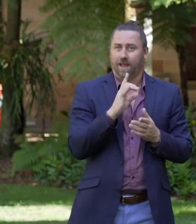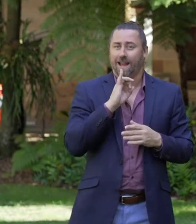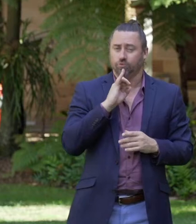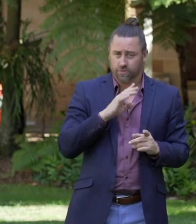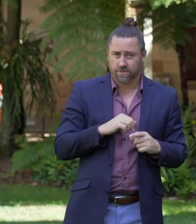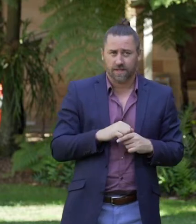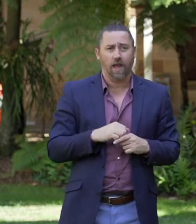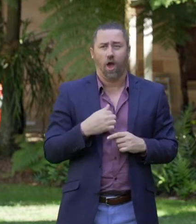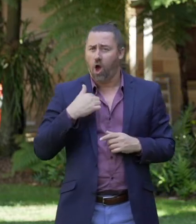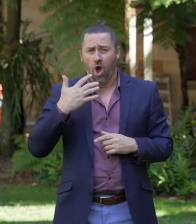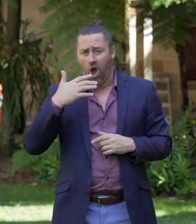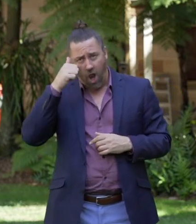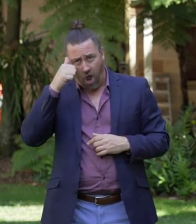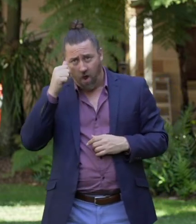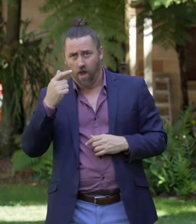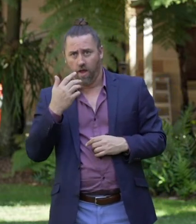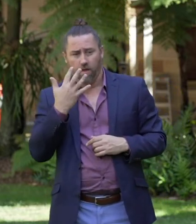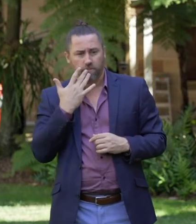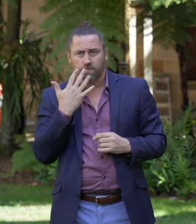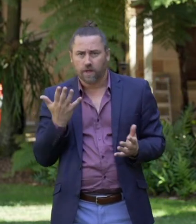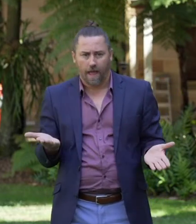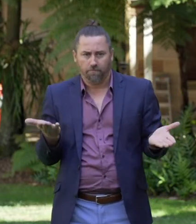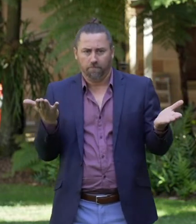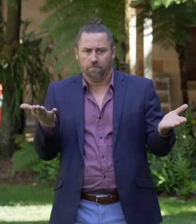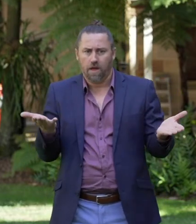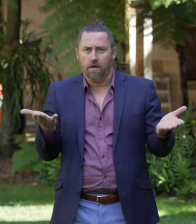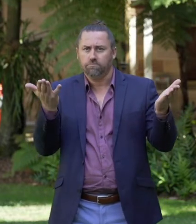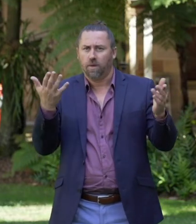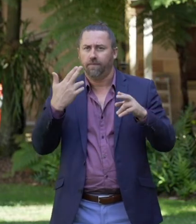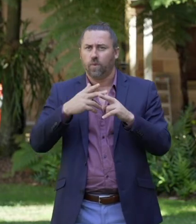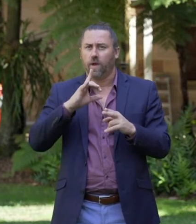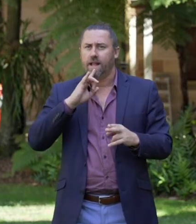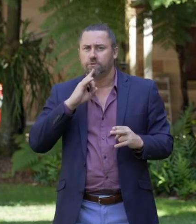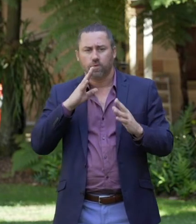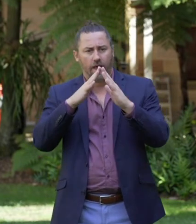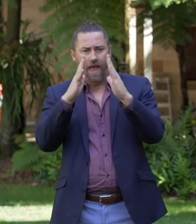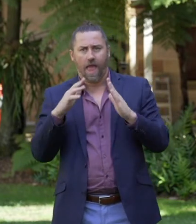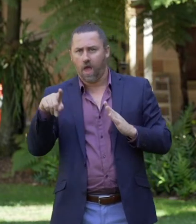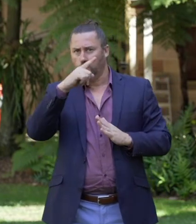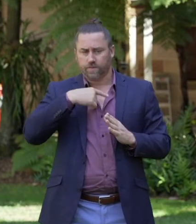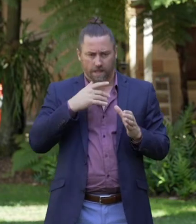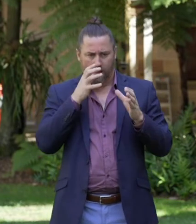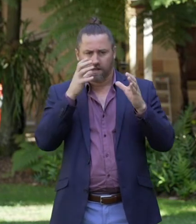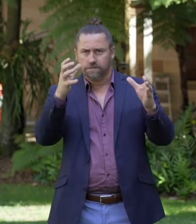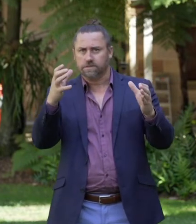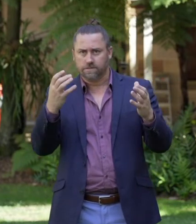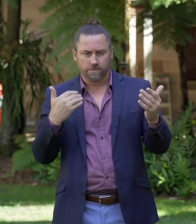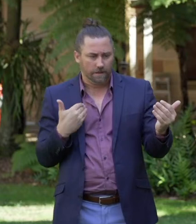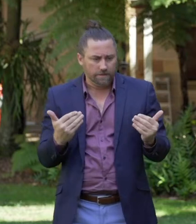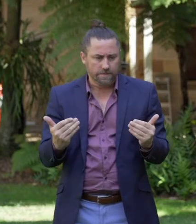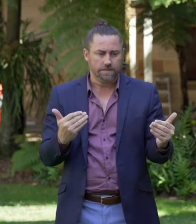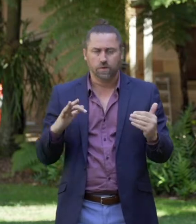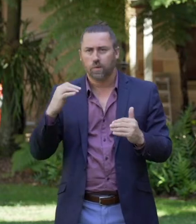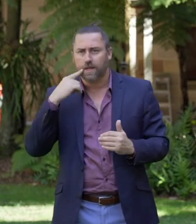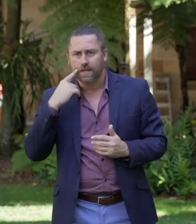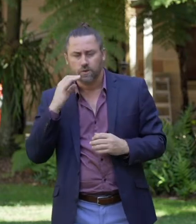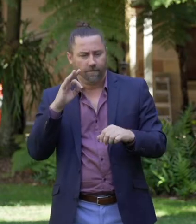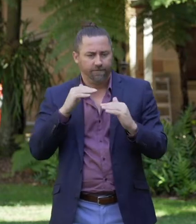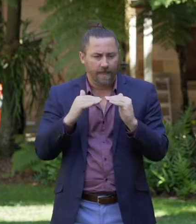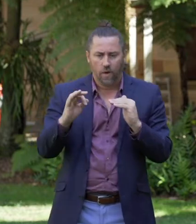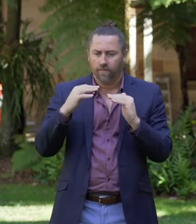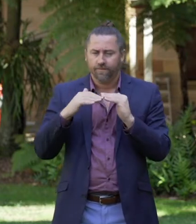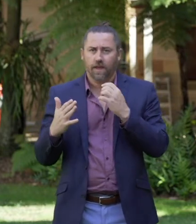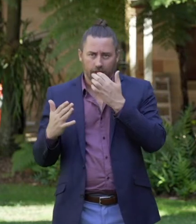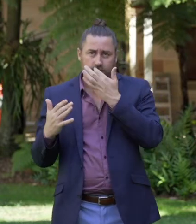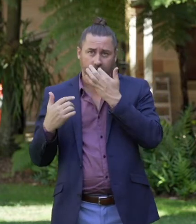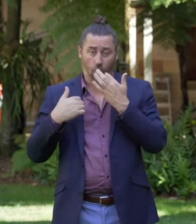prices and ease those cost of living pressures for Queensland households right now. And our proud ownership,